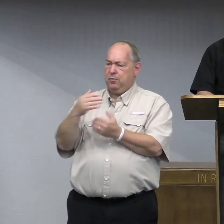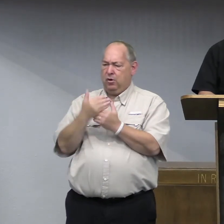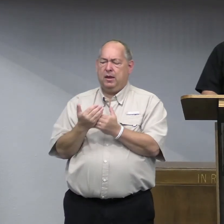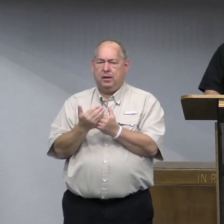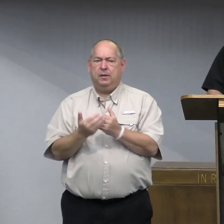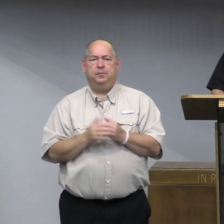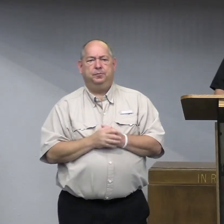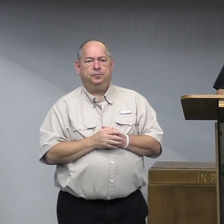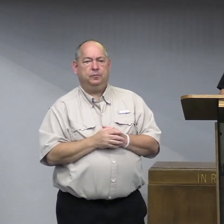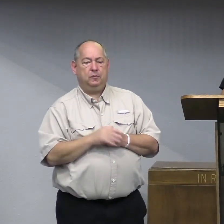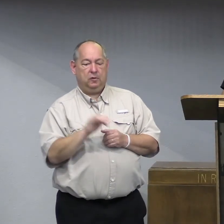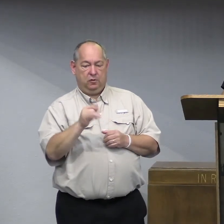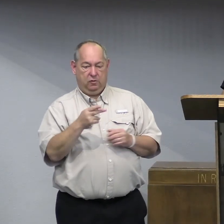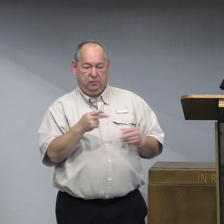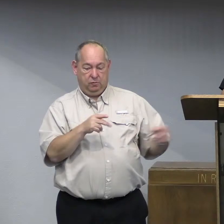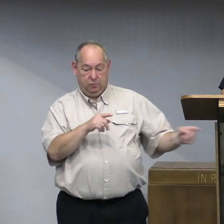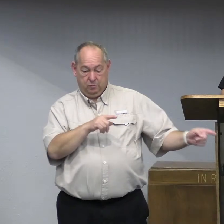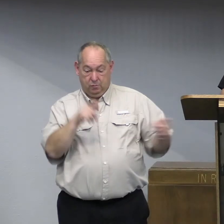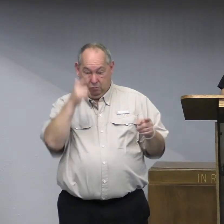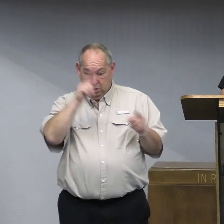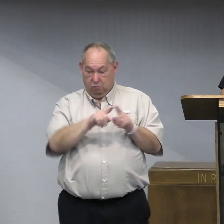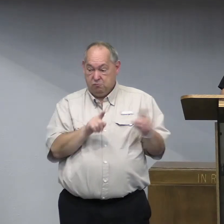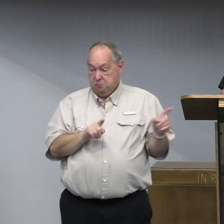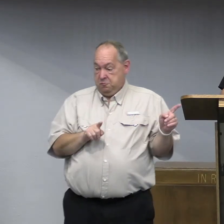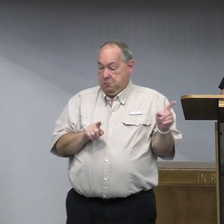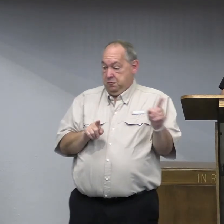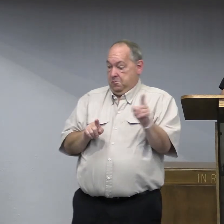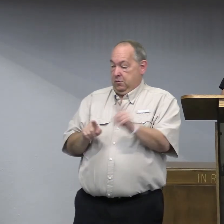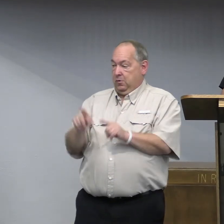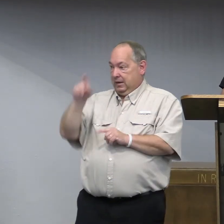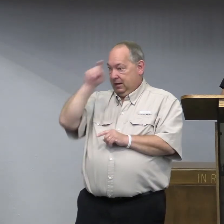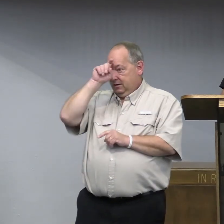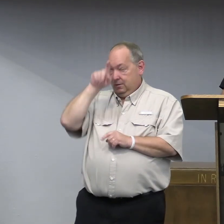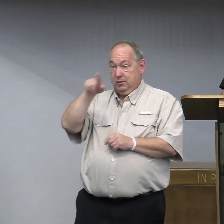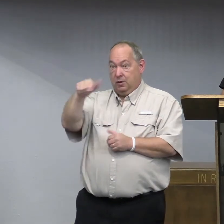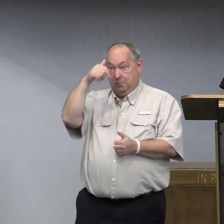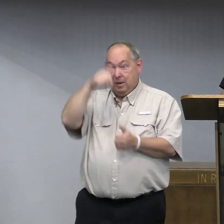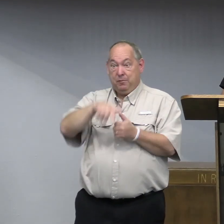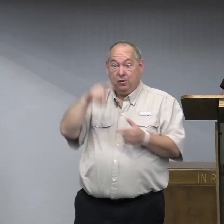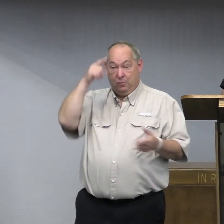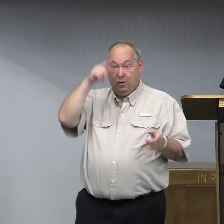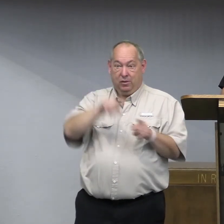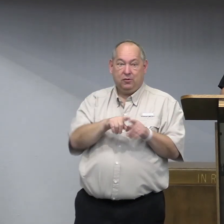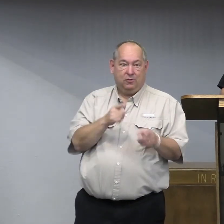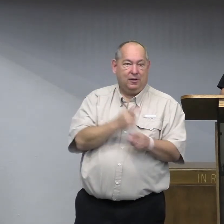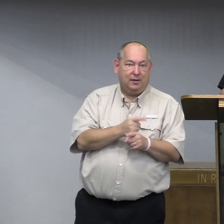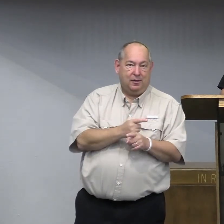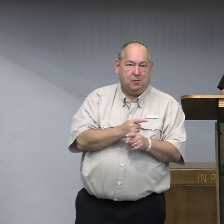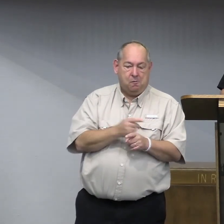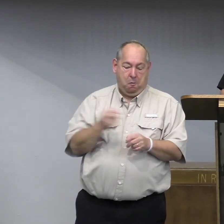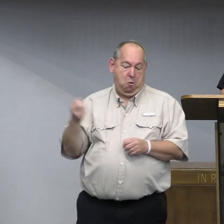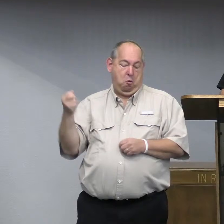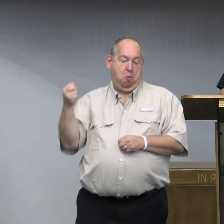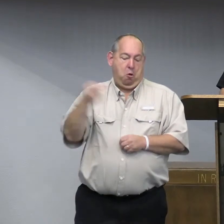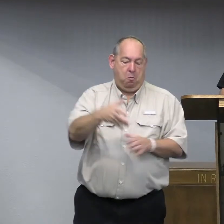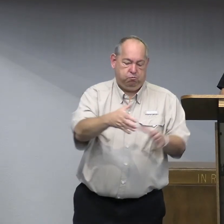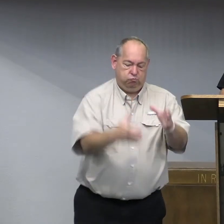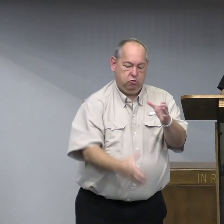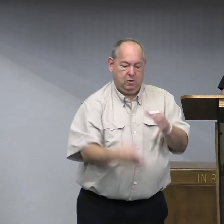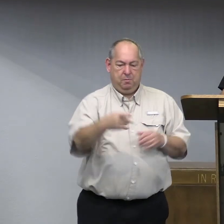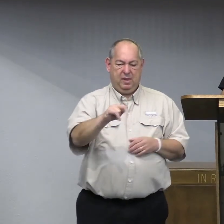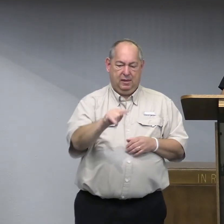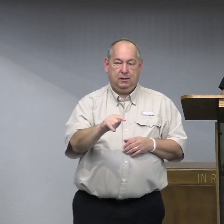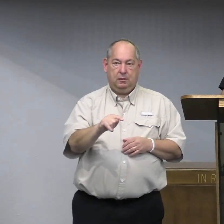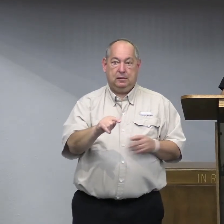And Joseph's brothers come to Egypt. You remember his brothers, right? These are the ones that threw him in the pit. They come